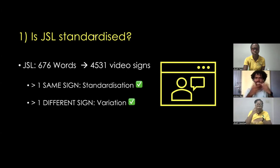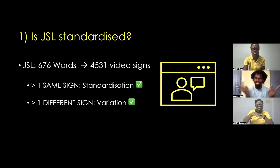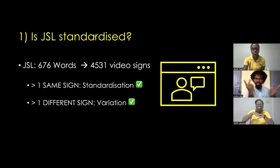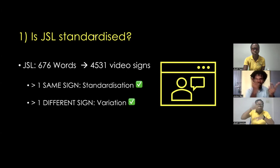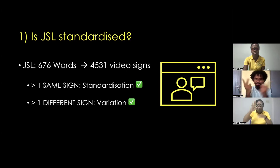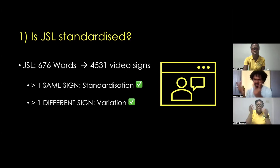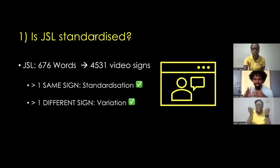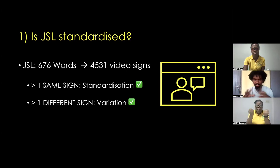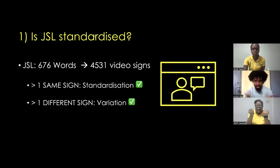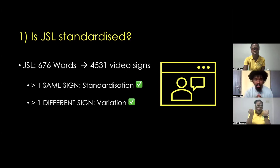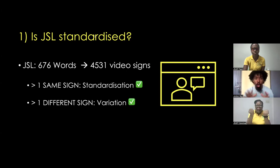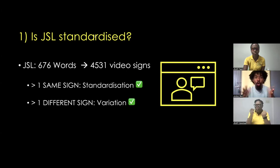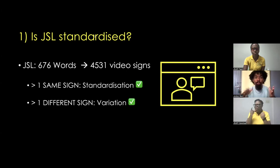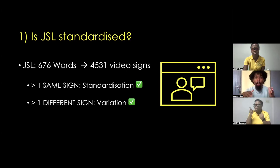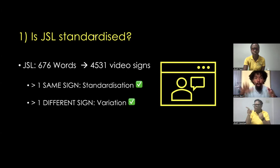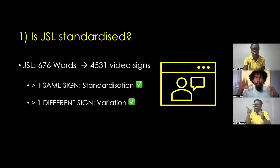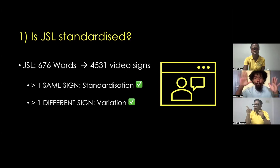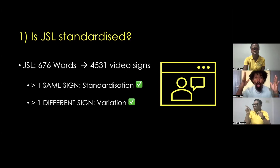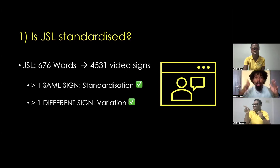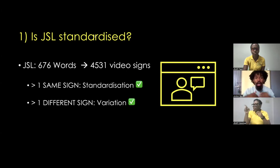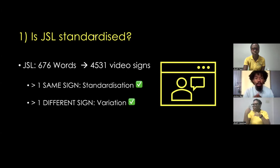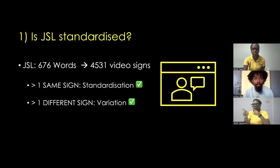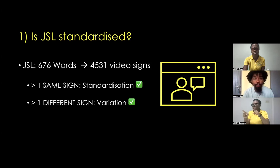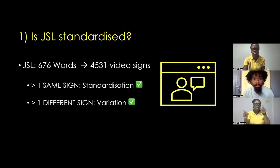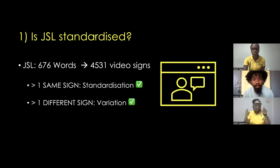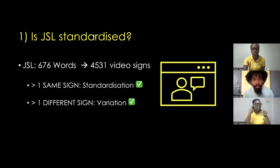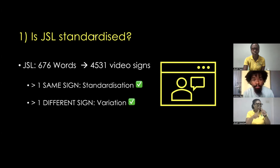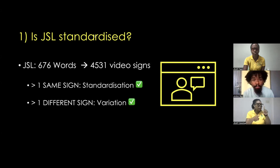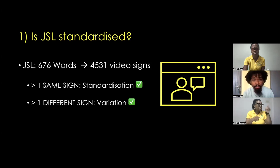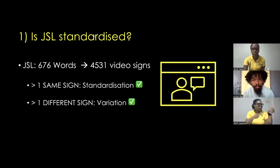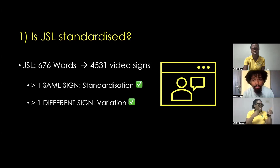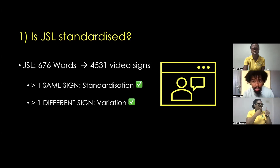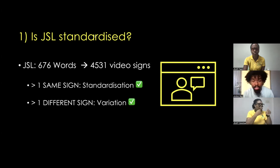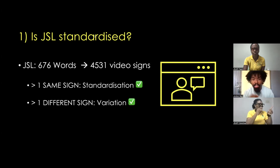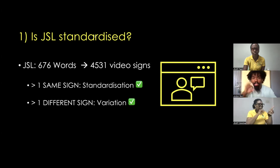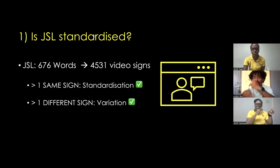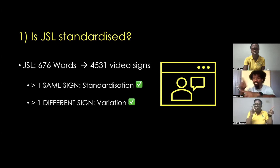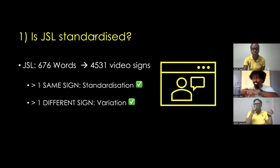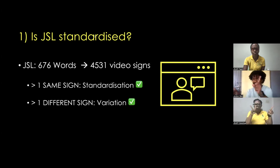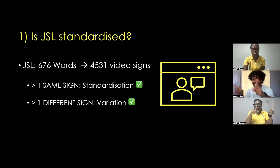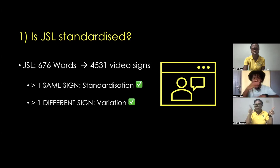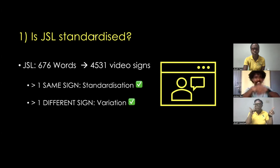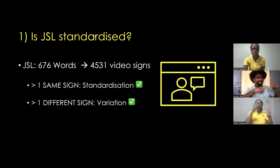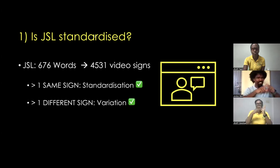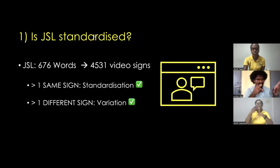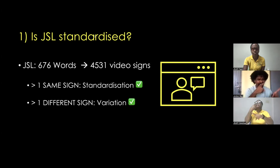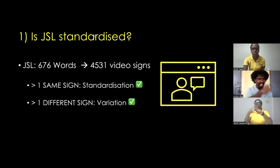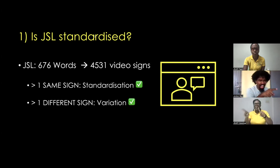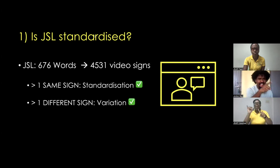CSL, we say, okay, all right. And there are a lot of signs that are, some of them are similar, some of them